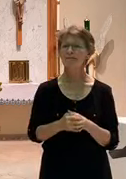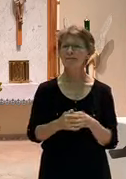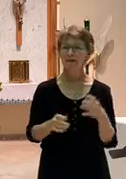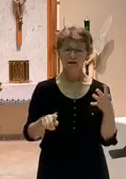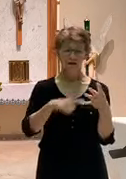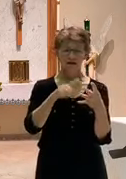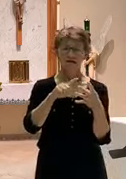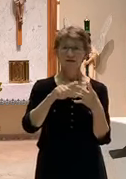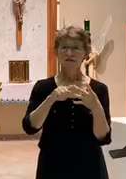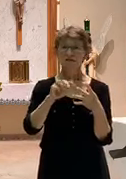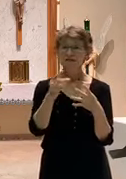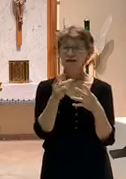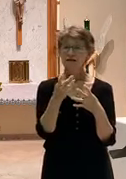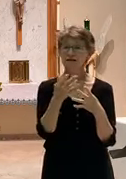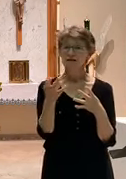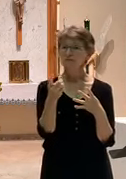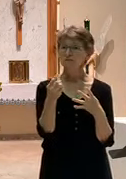Second,